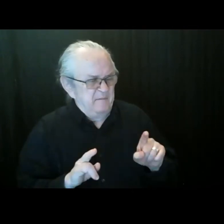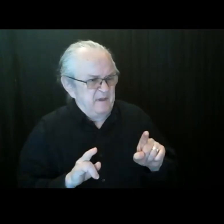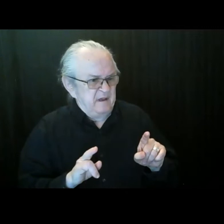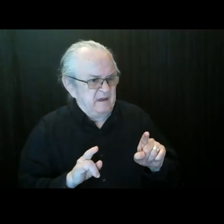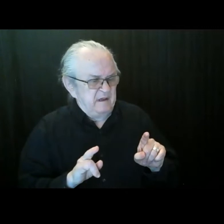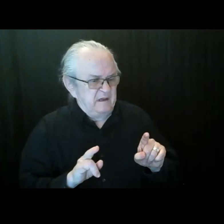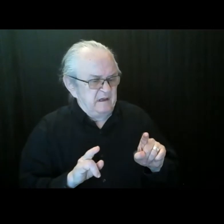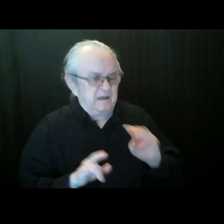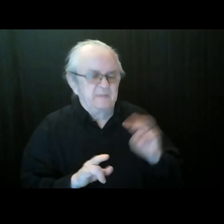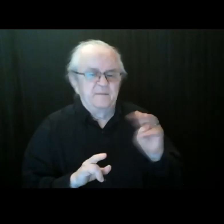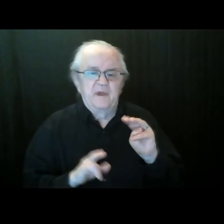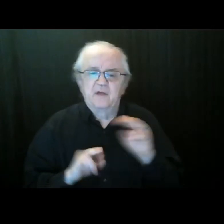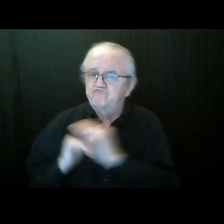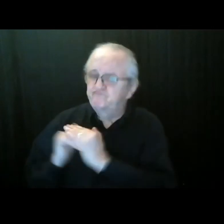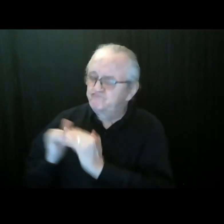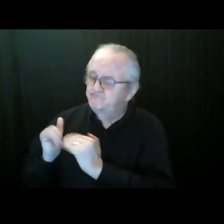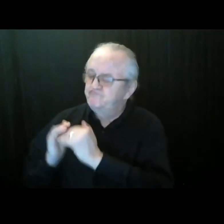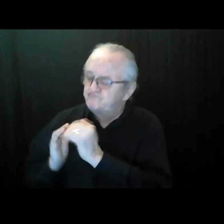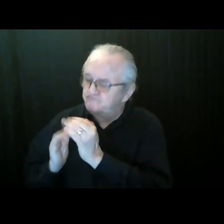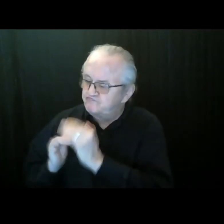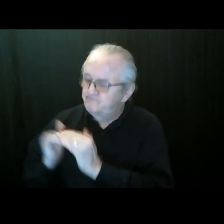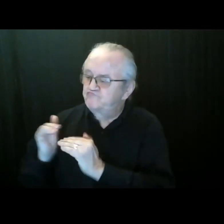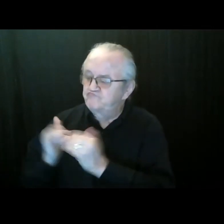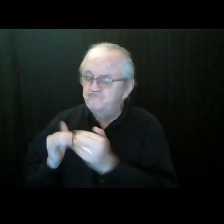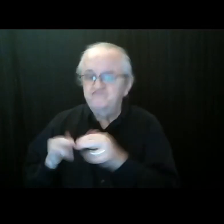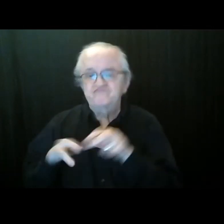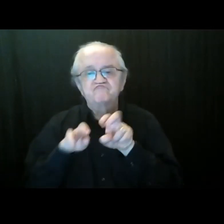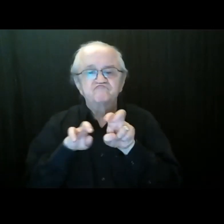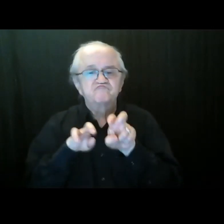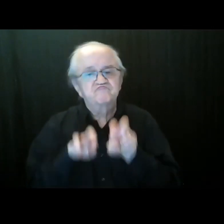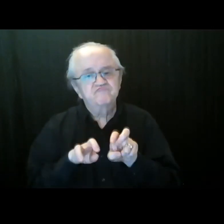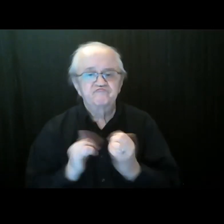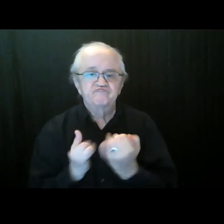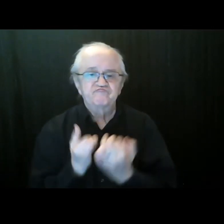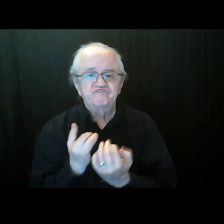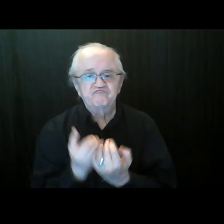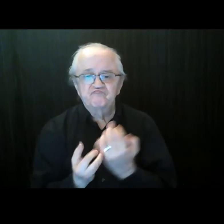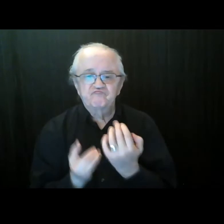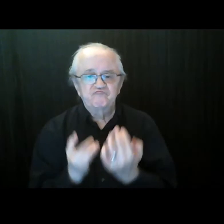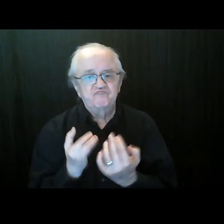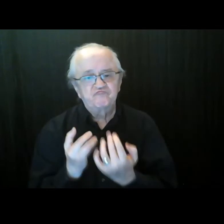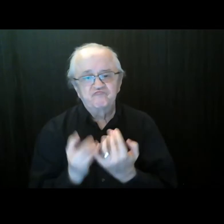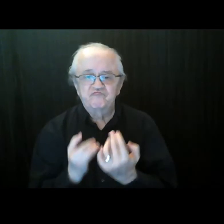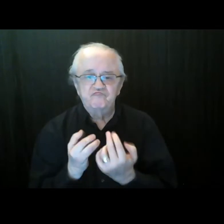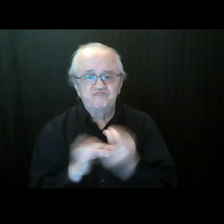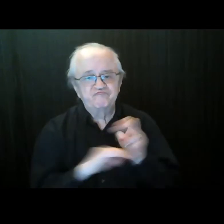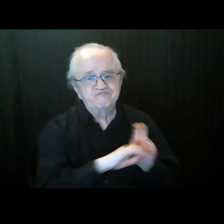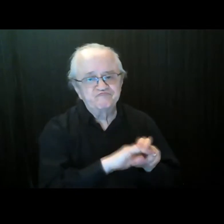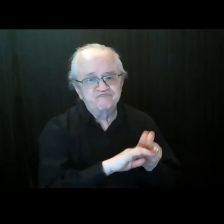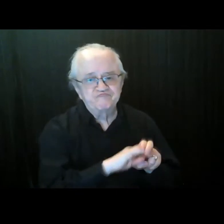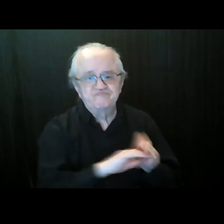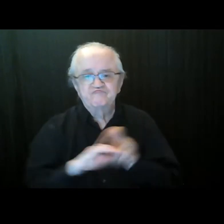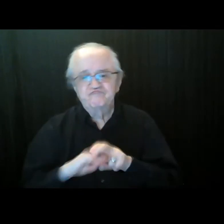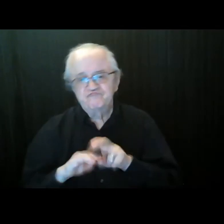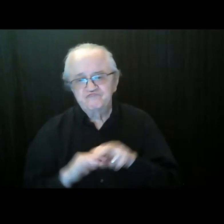Well, he comforted her, and they sat down by the firelight in their chairs, and they read,